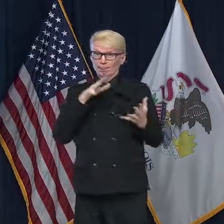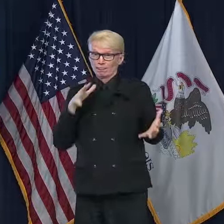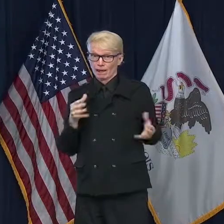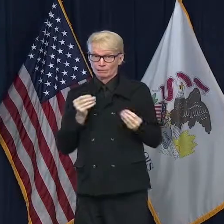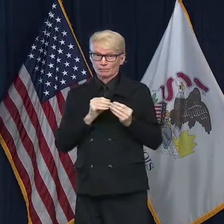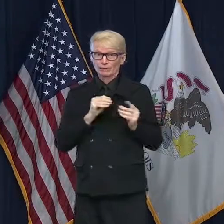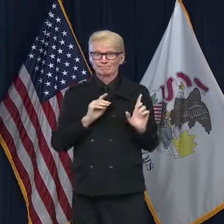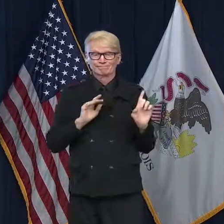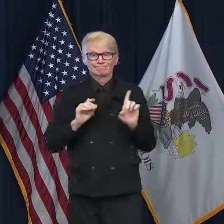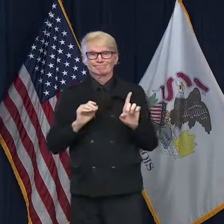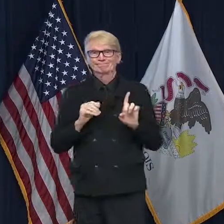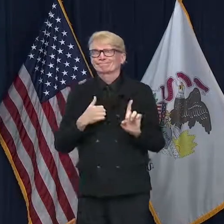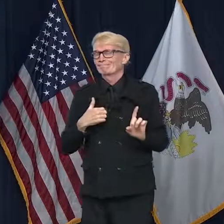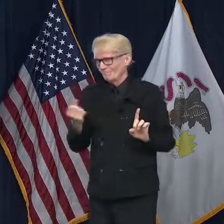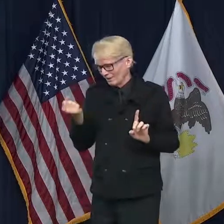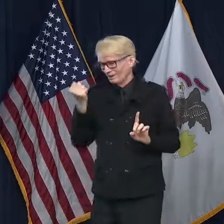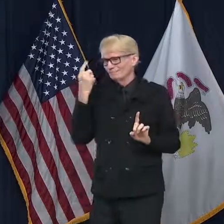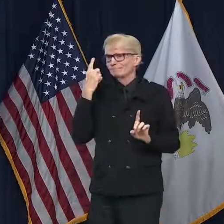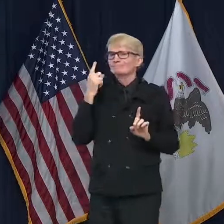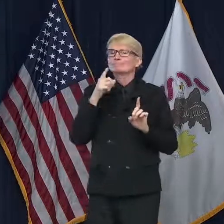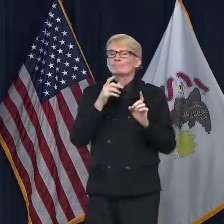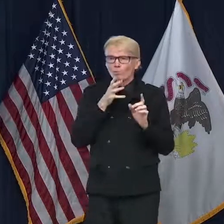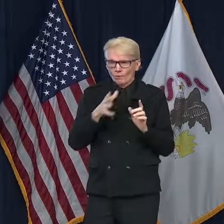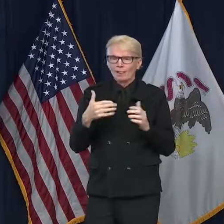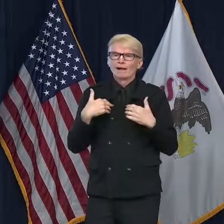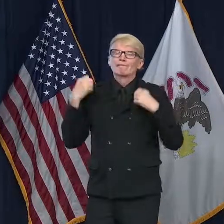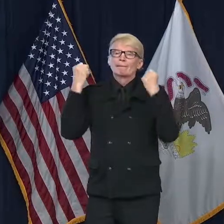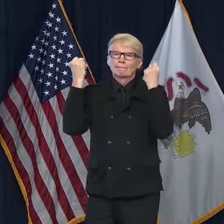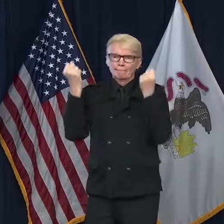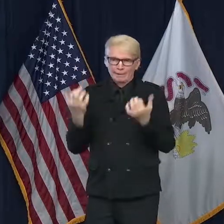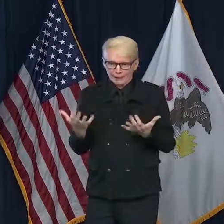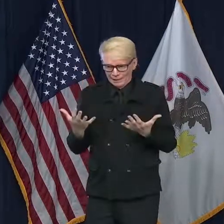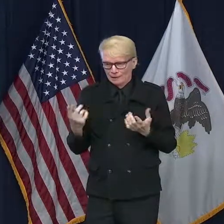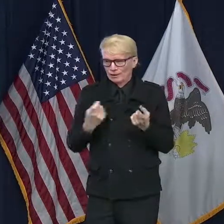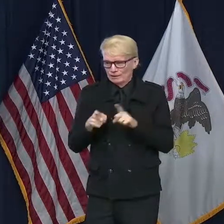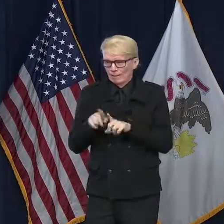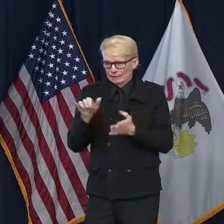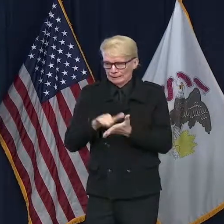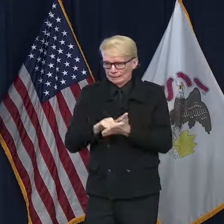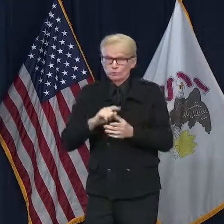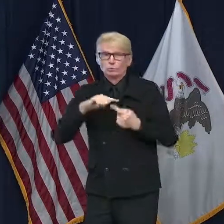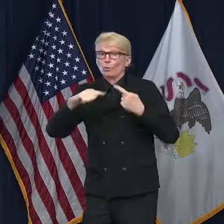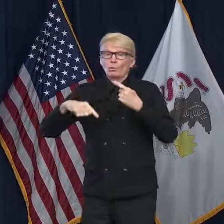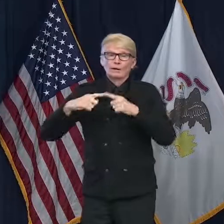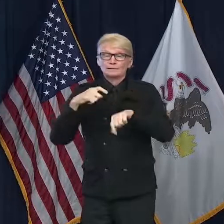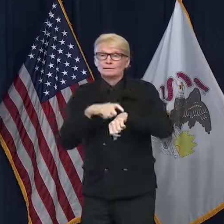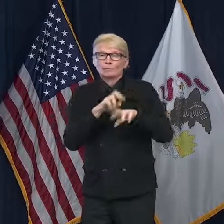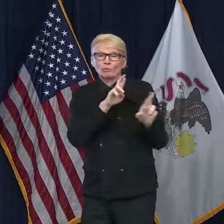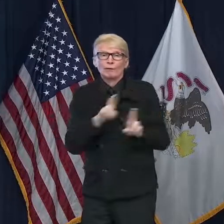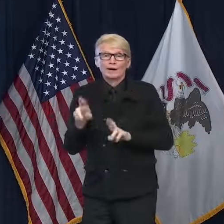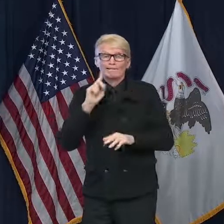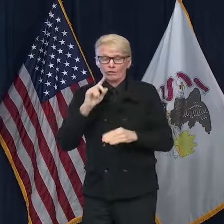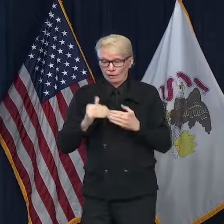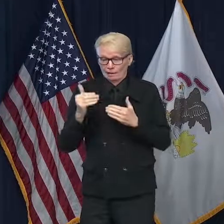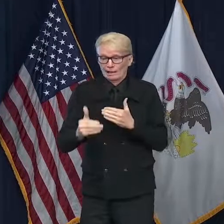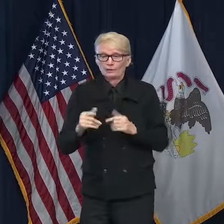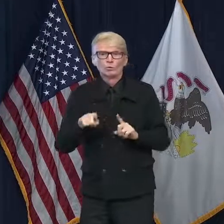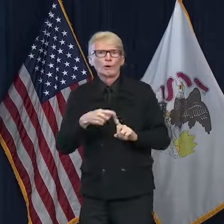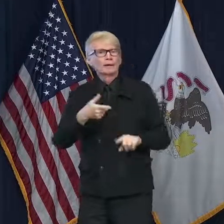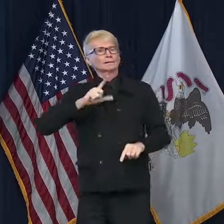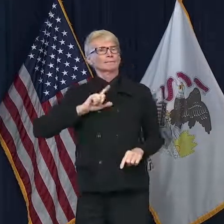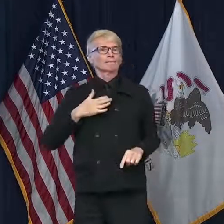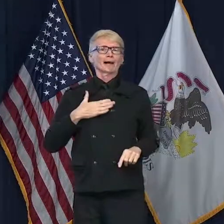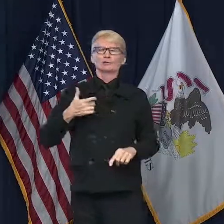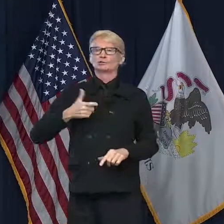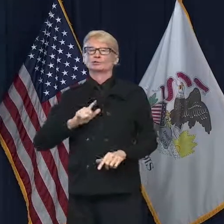question virtually every time I stand up here. People want to know when exactly are we going to move on to the next phase, or when can I get mine, is what